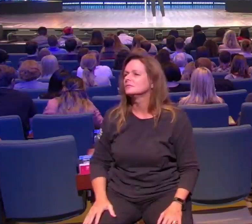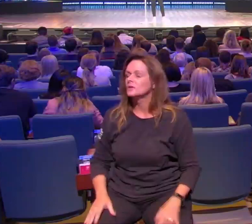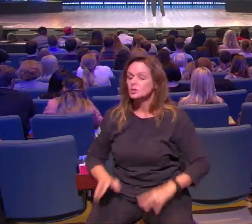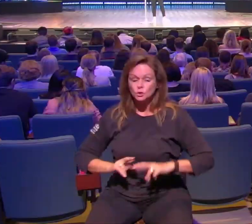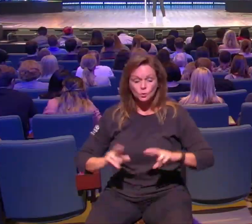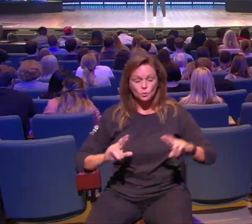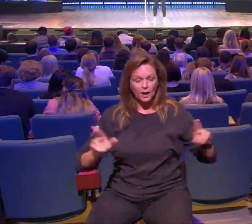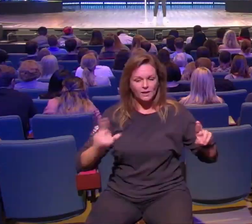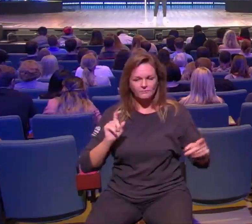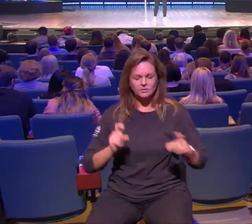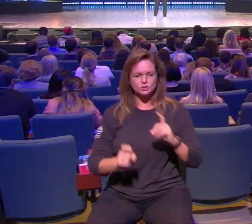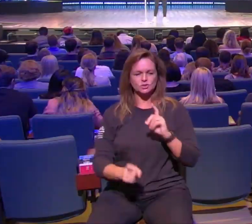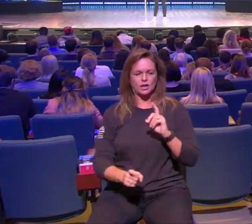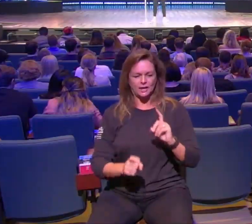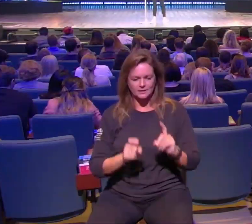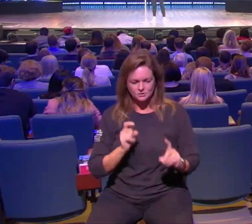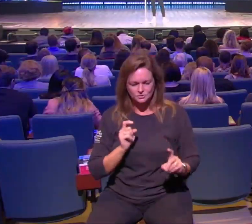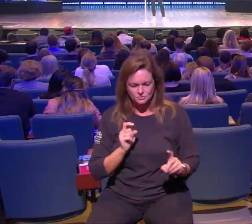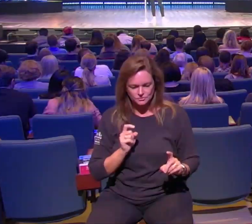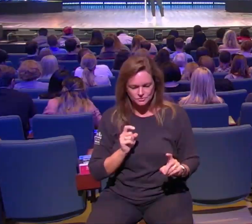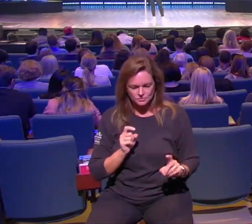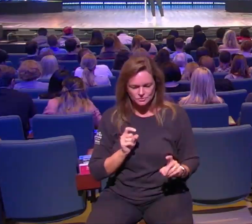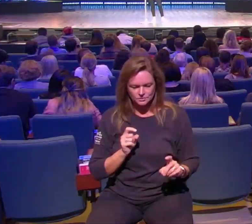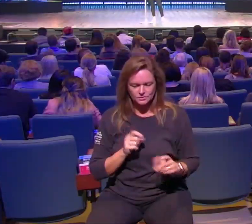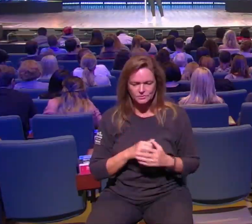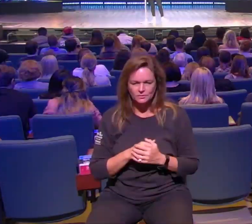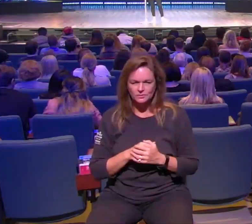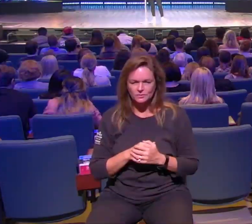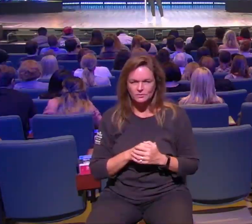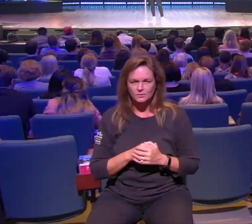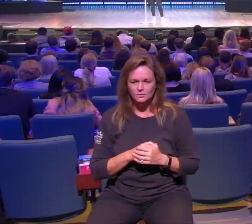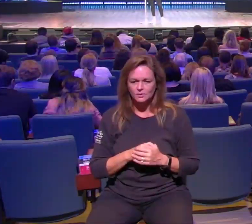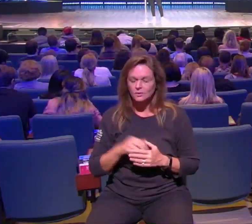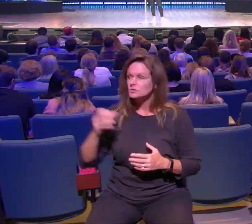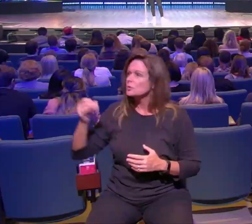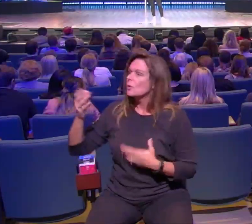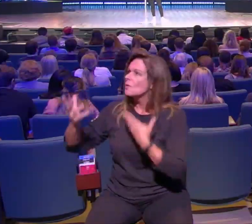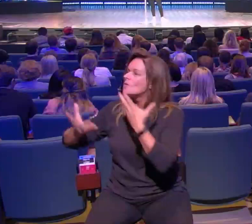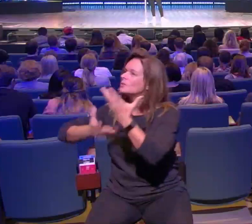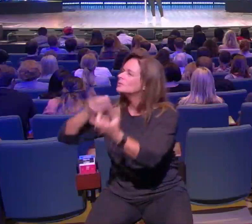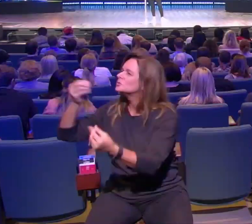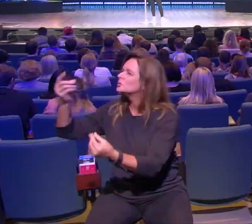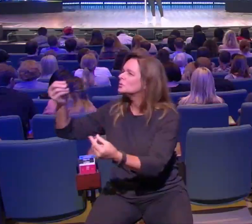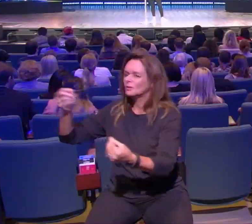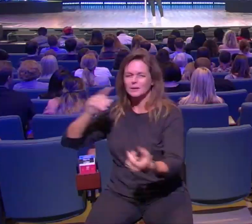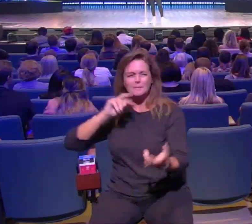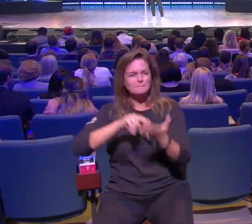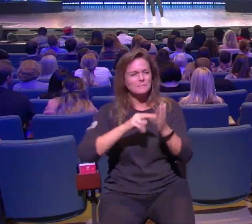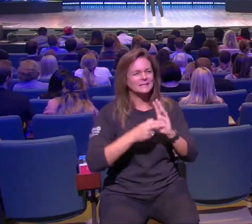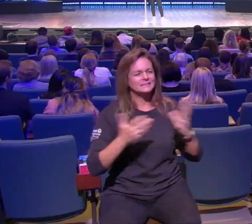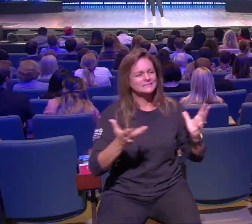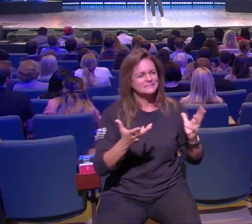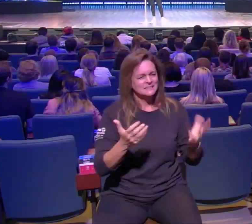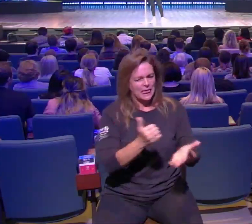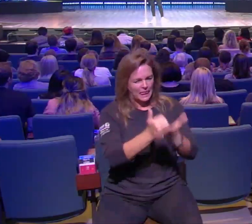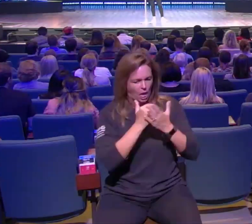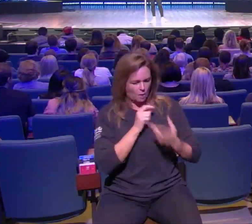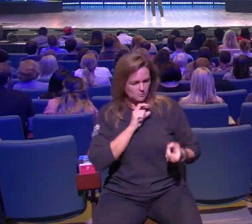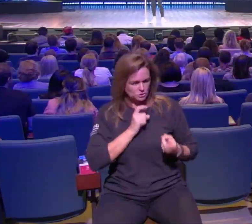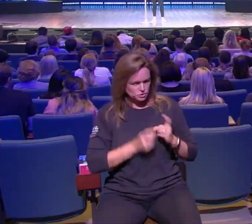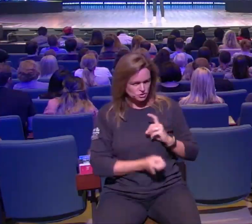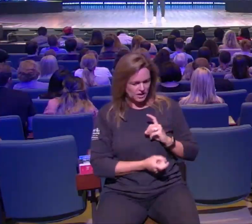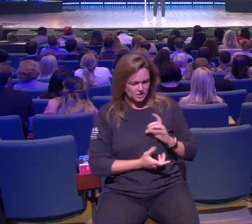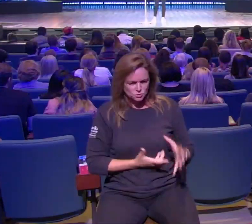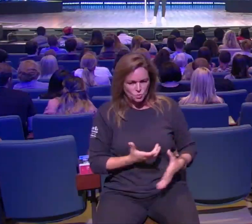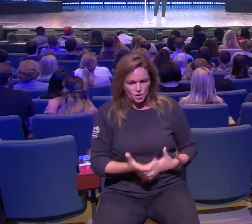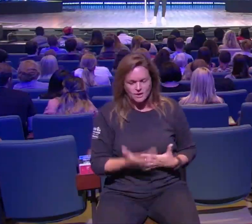for the change that's coming, even if you don't even know exactly what that change is gonna look like. See, what I believe is that we have